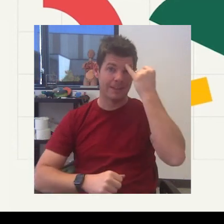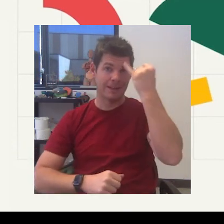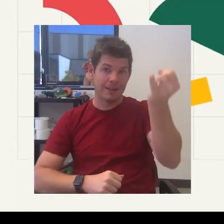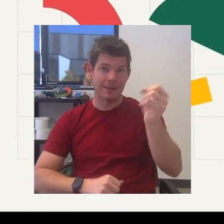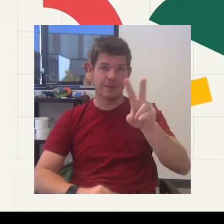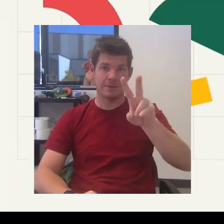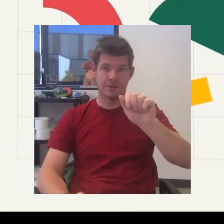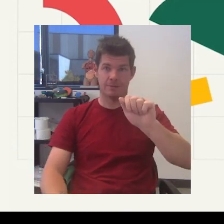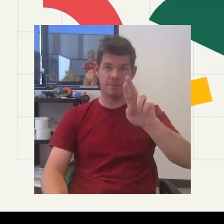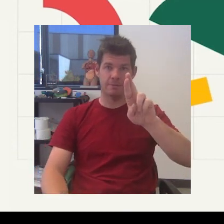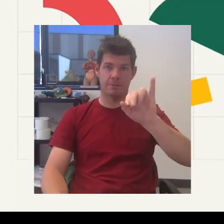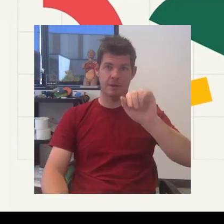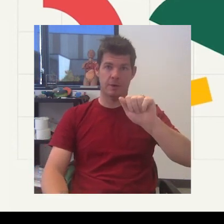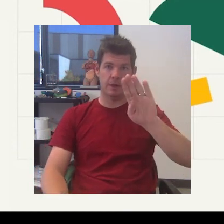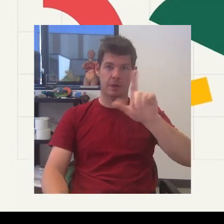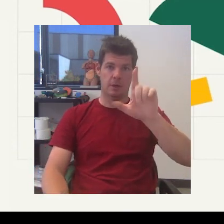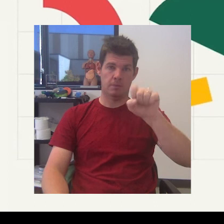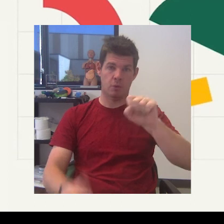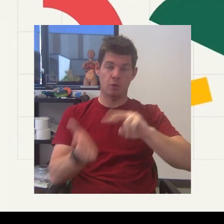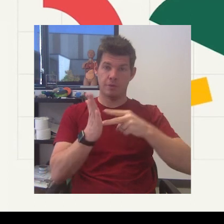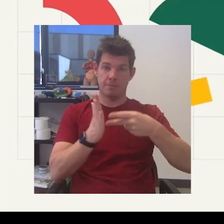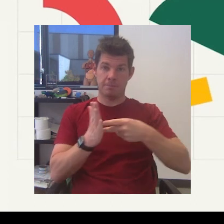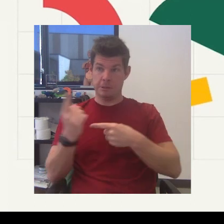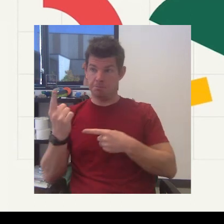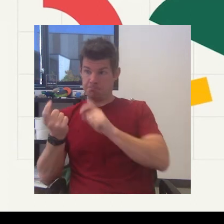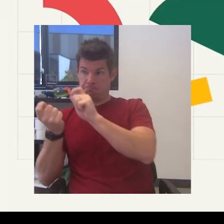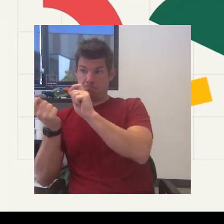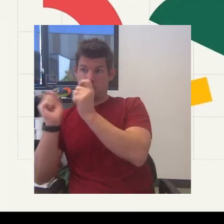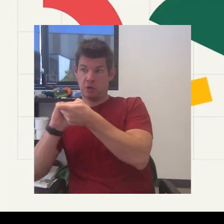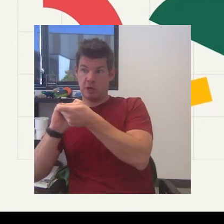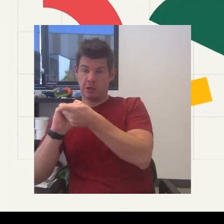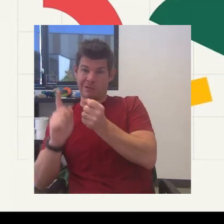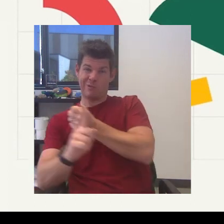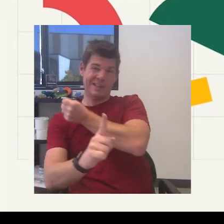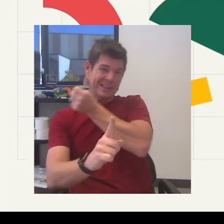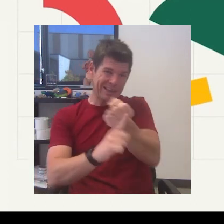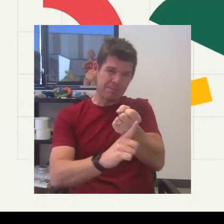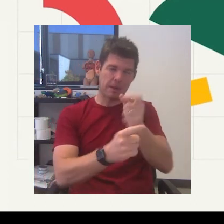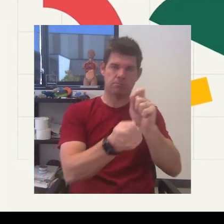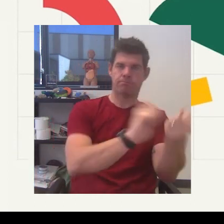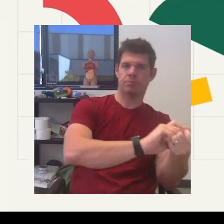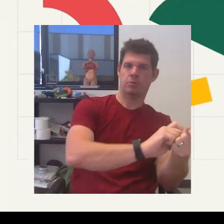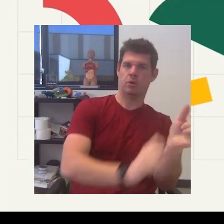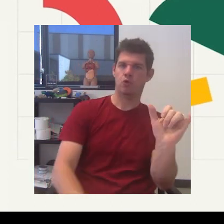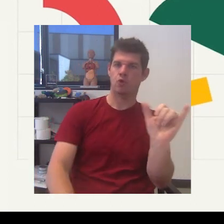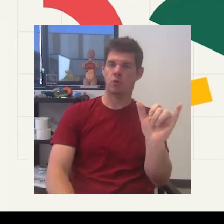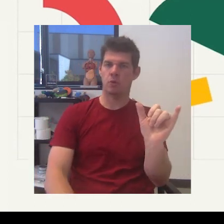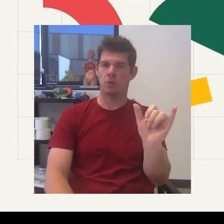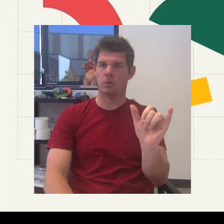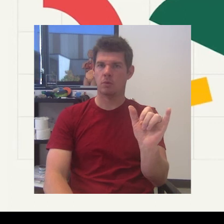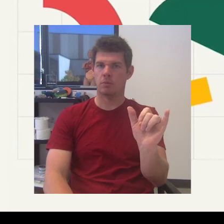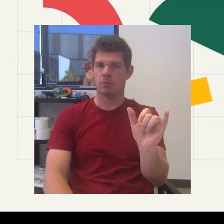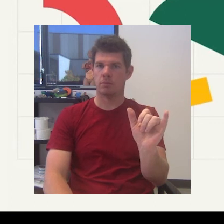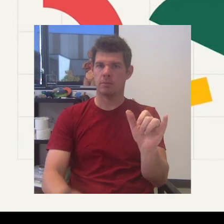thing changes along with it. And then there's a basic logic that's embedded there of